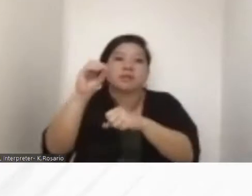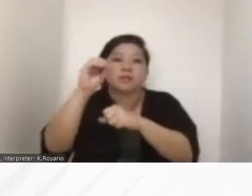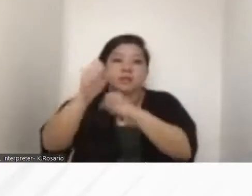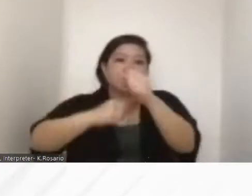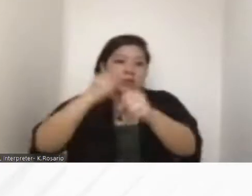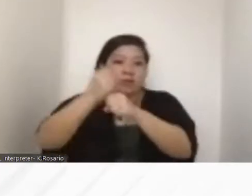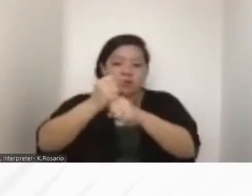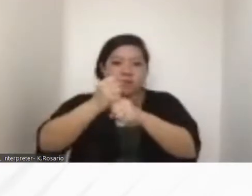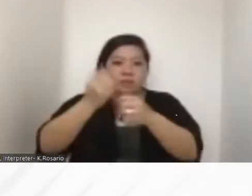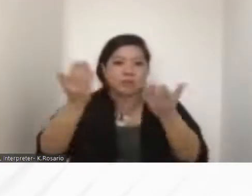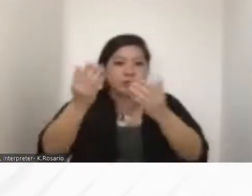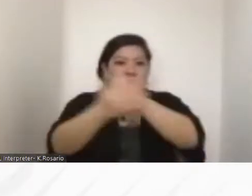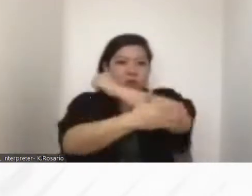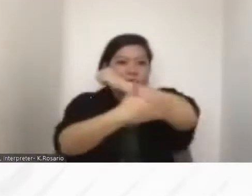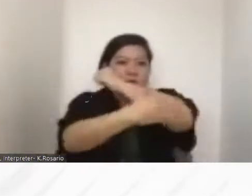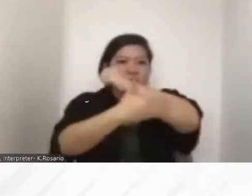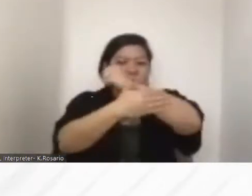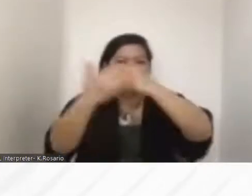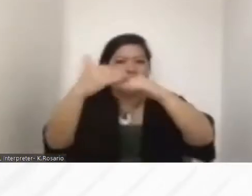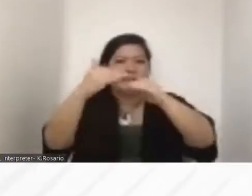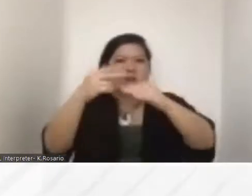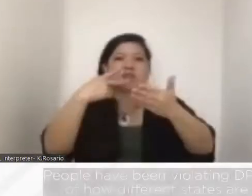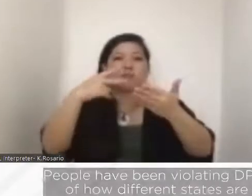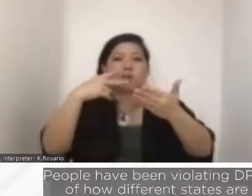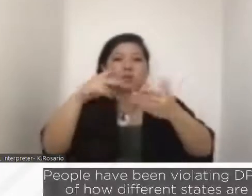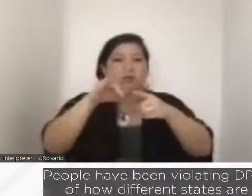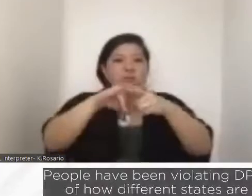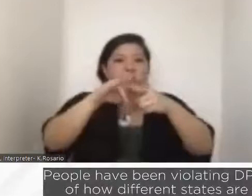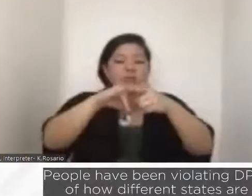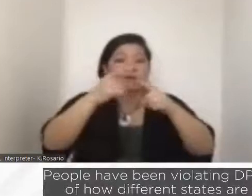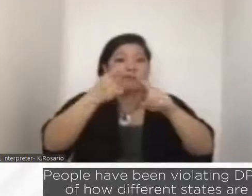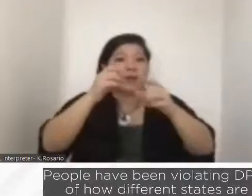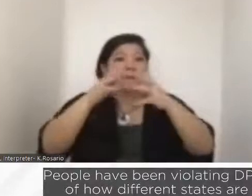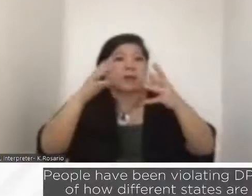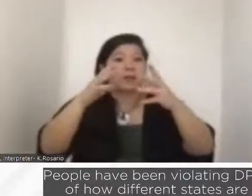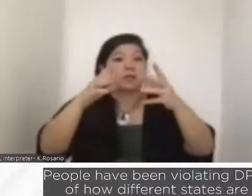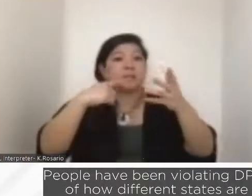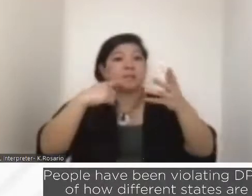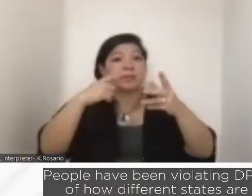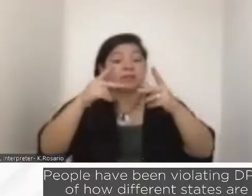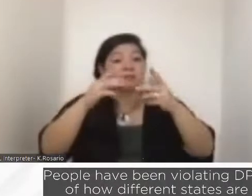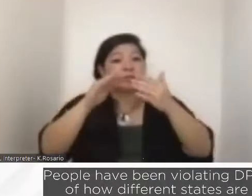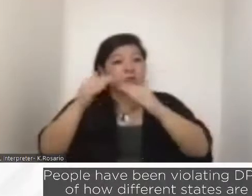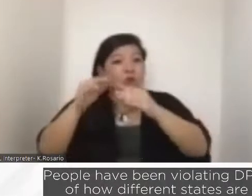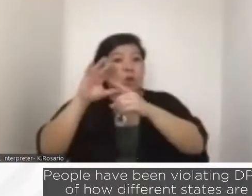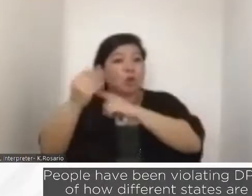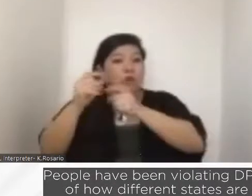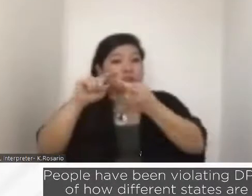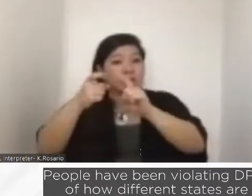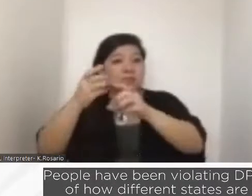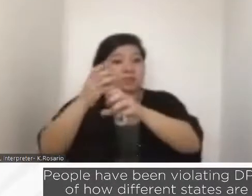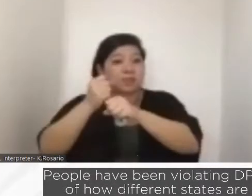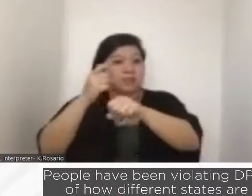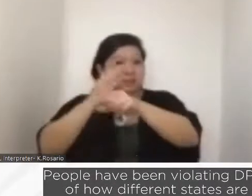to eliminate smoking from many public places. Culture change takes time. And I say that to you because I